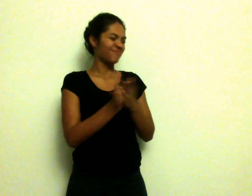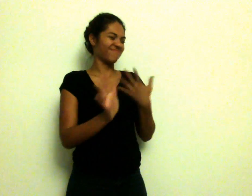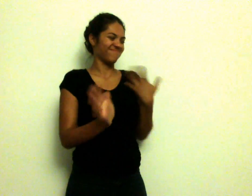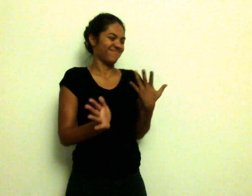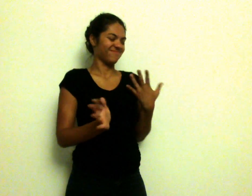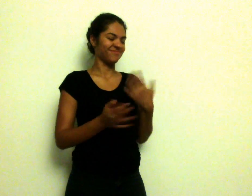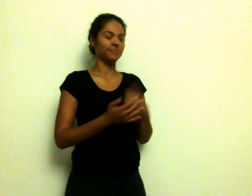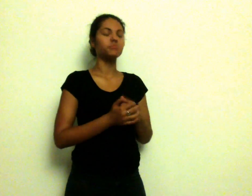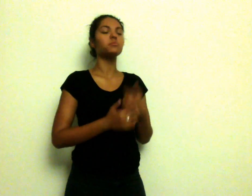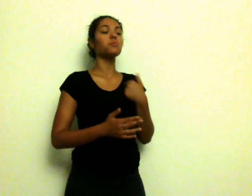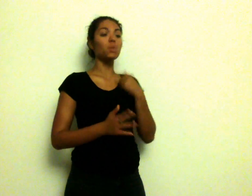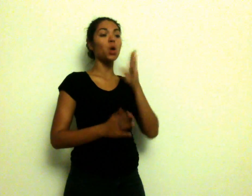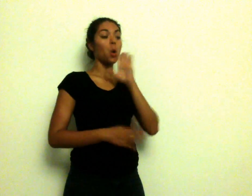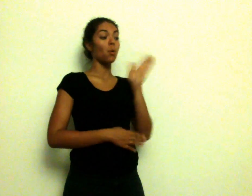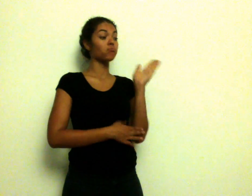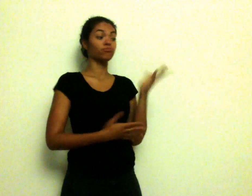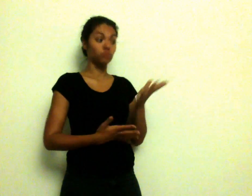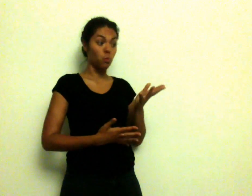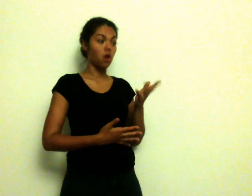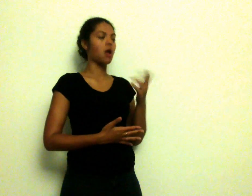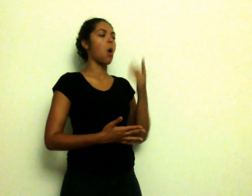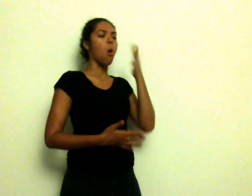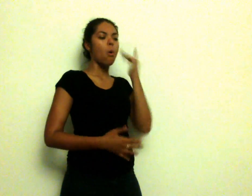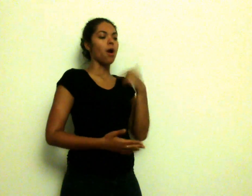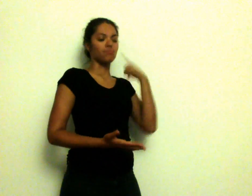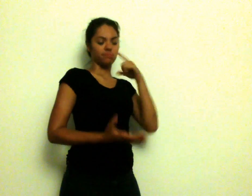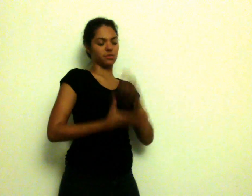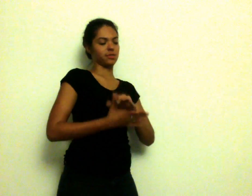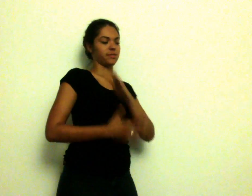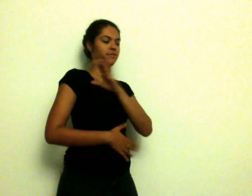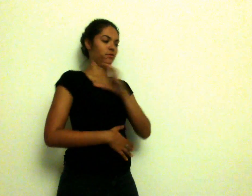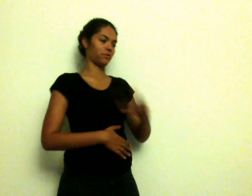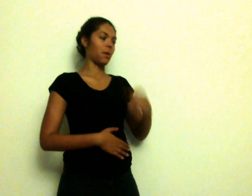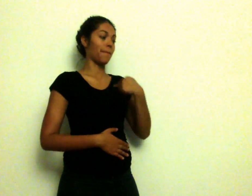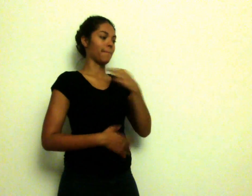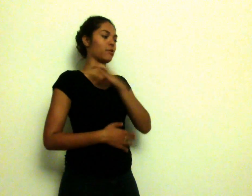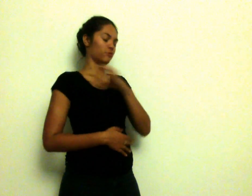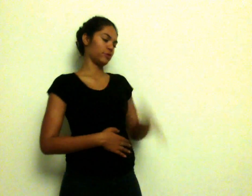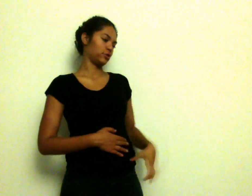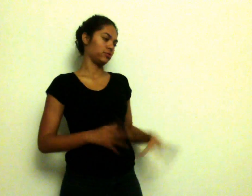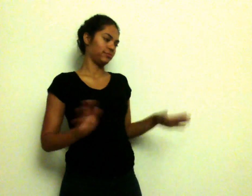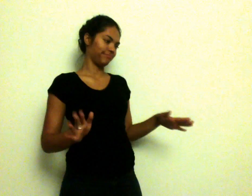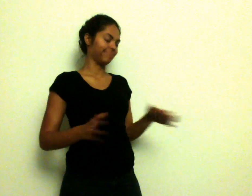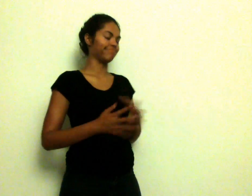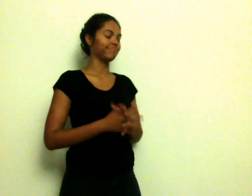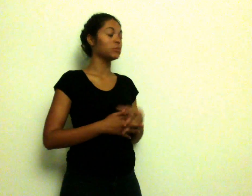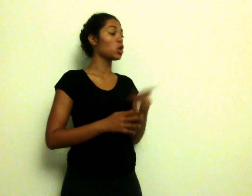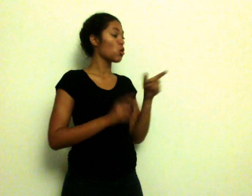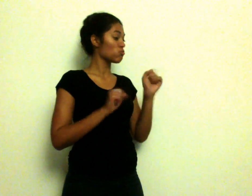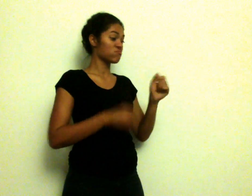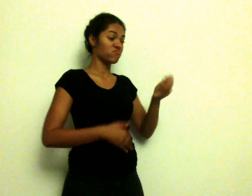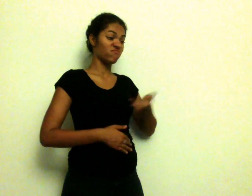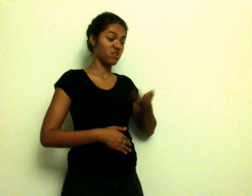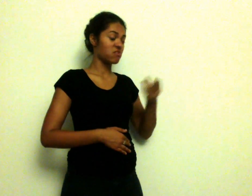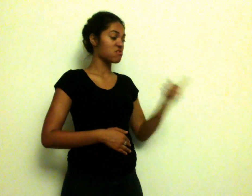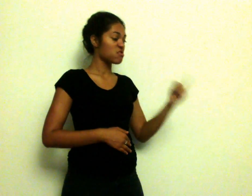why I am a Christian. You bring your class and let them have a go at me at that time. I said, implicit in why I am this is why I'm not anything